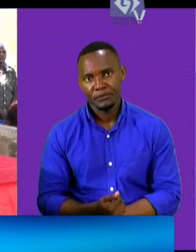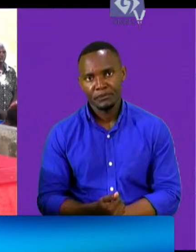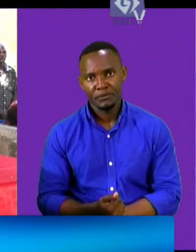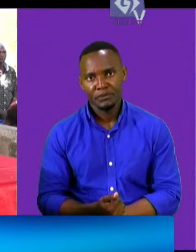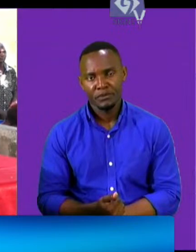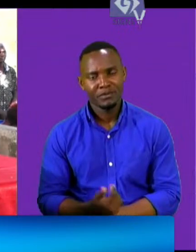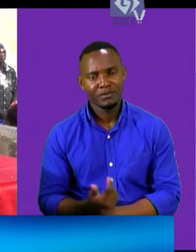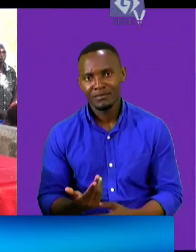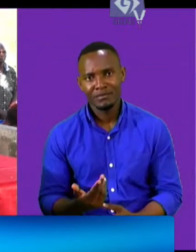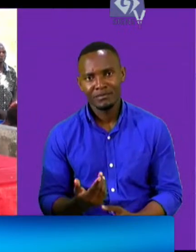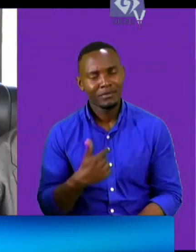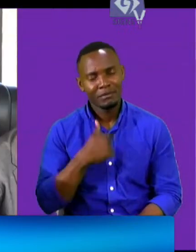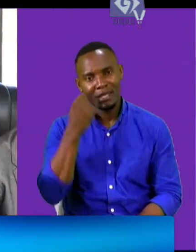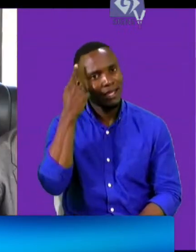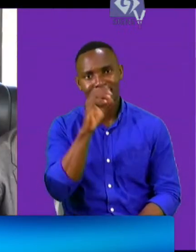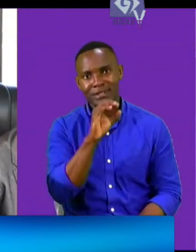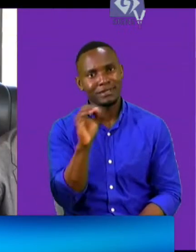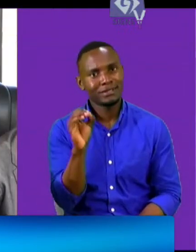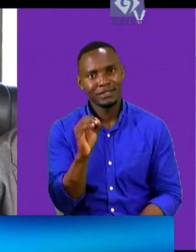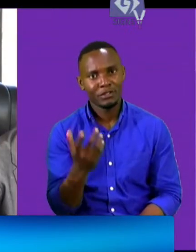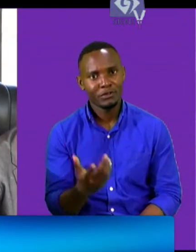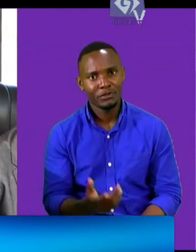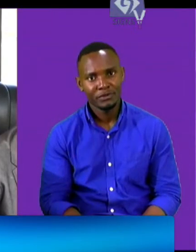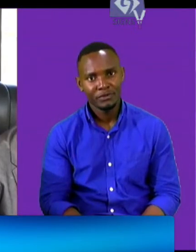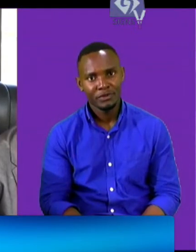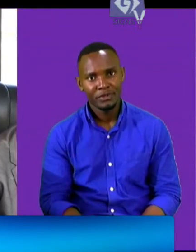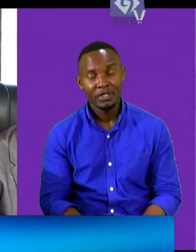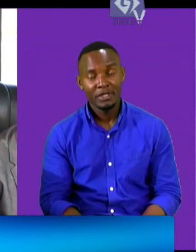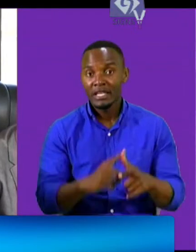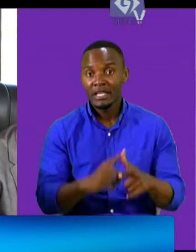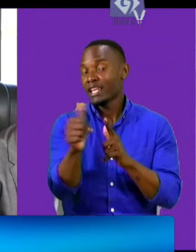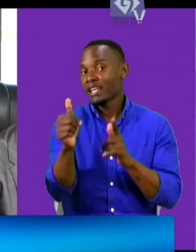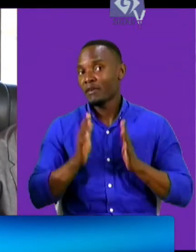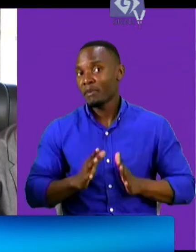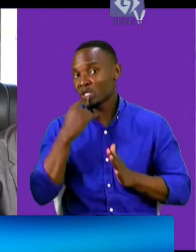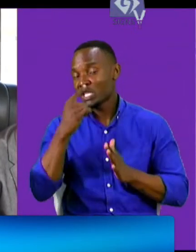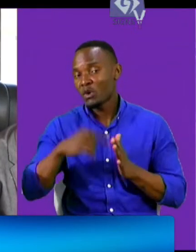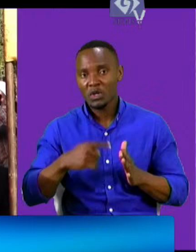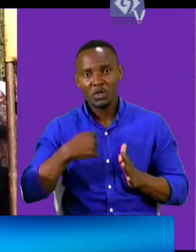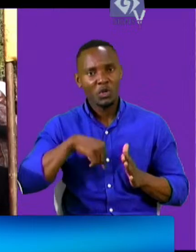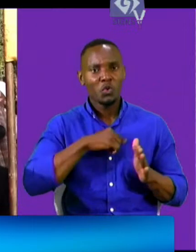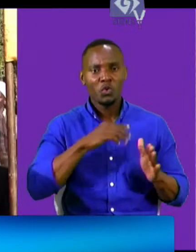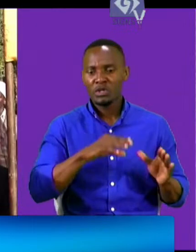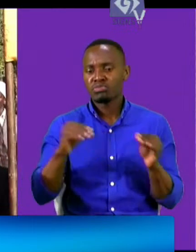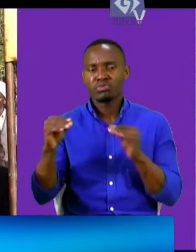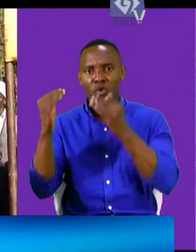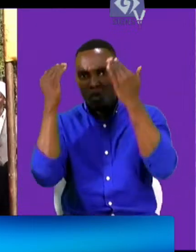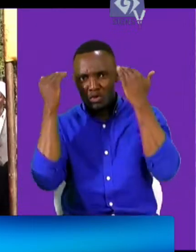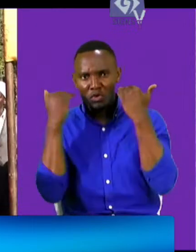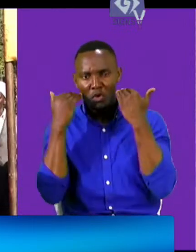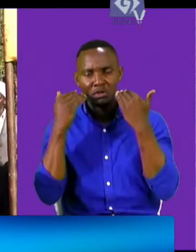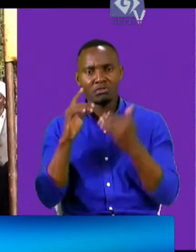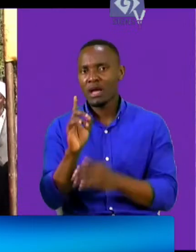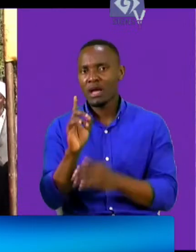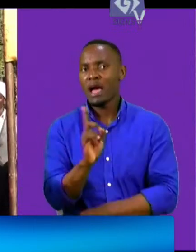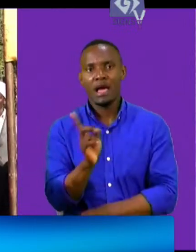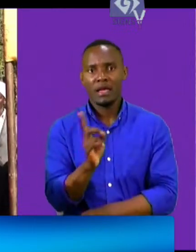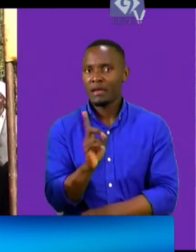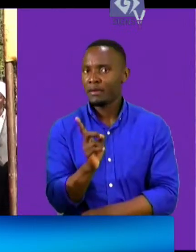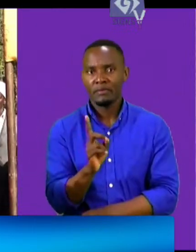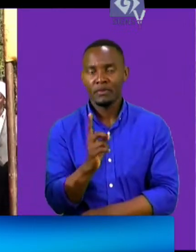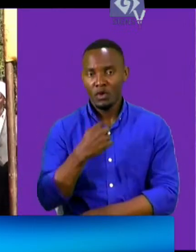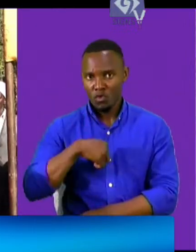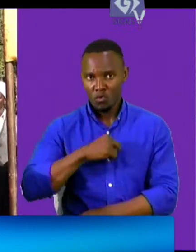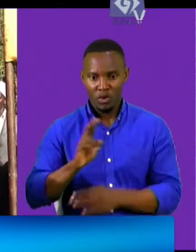Hiyo logic inanishinda. And then somebody says tuende kotini sijui tuka. We will not go there now. We will